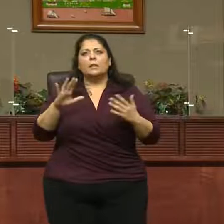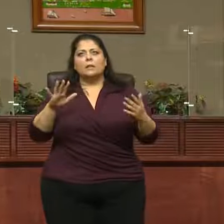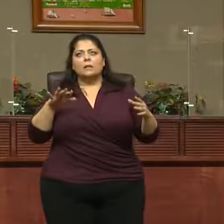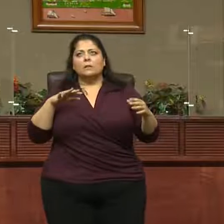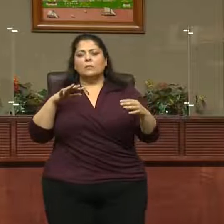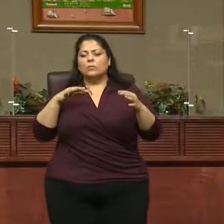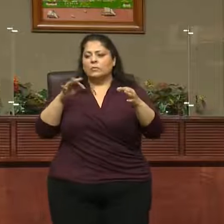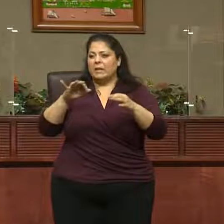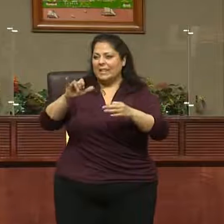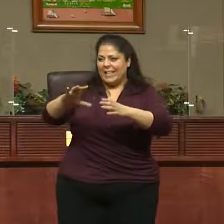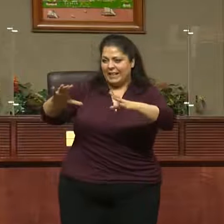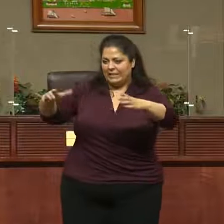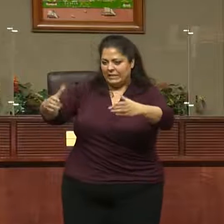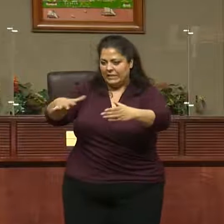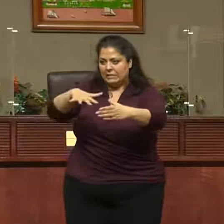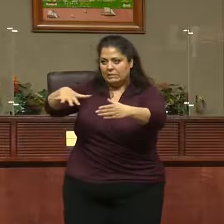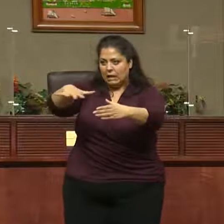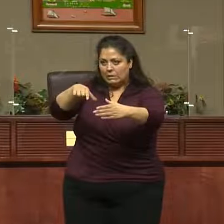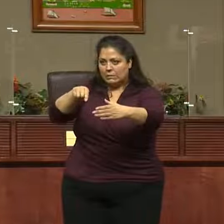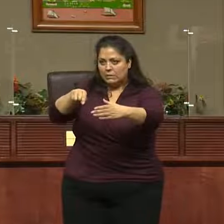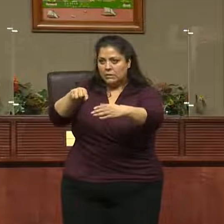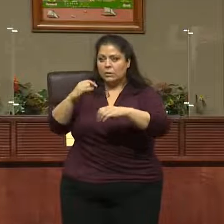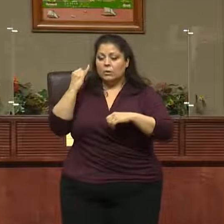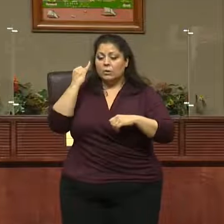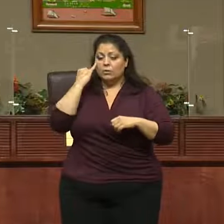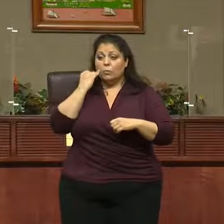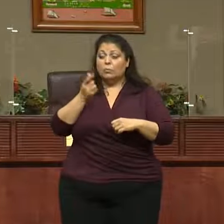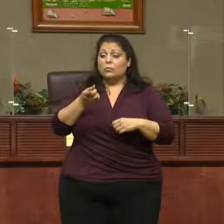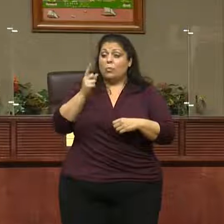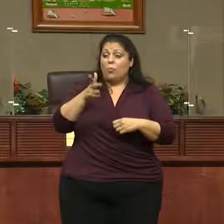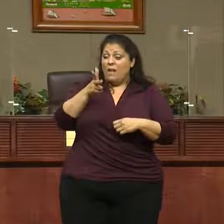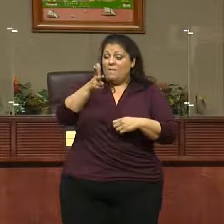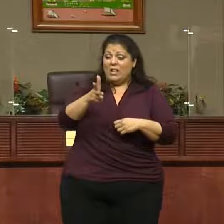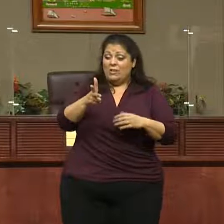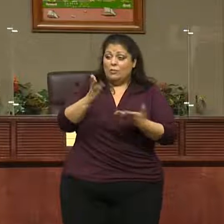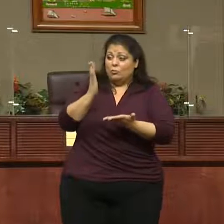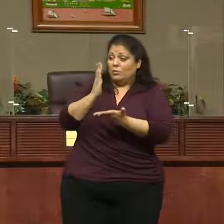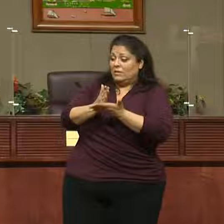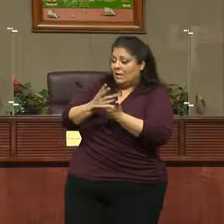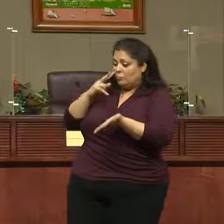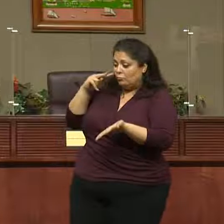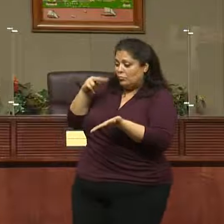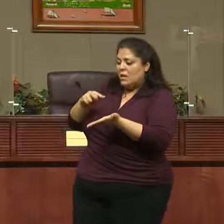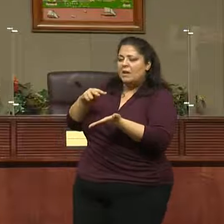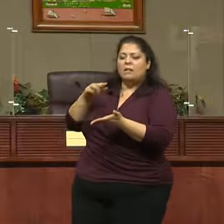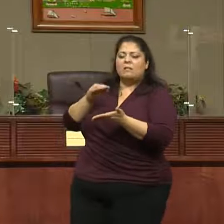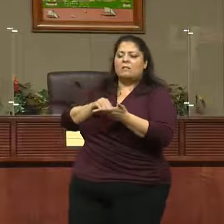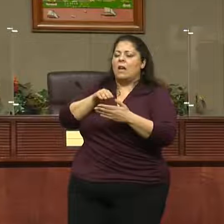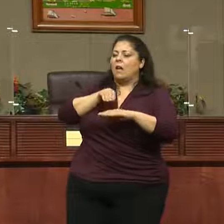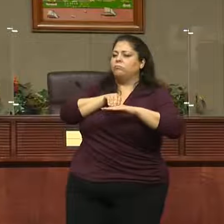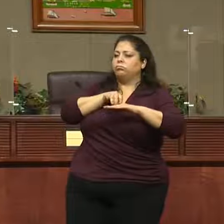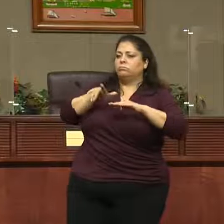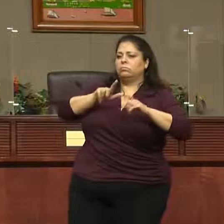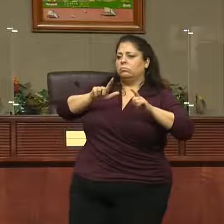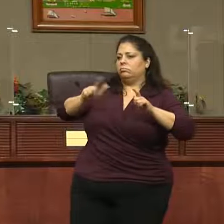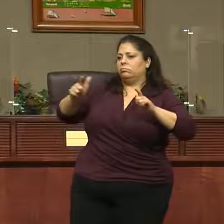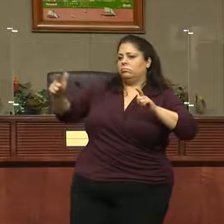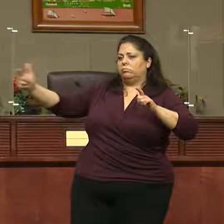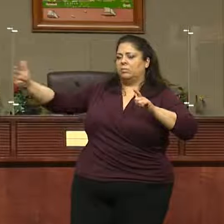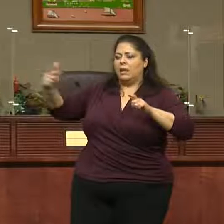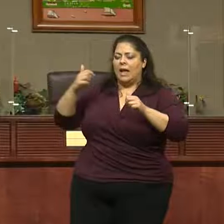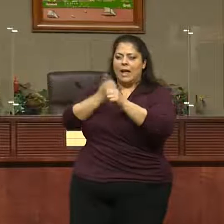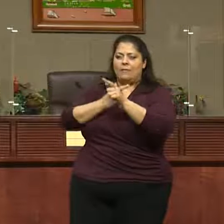site is that even if you stop one vehicle, it creates a domino effect into the entire operation because it